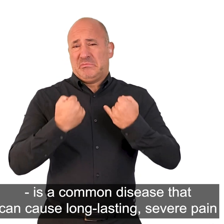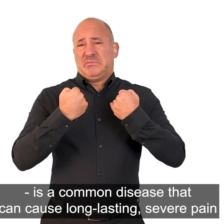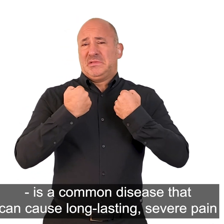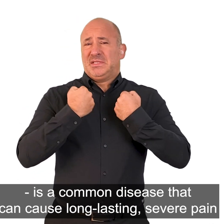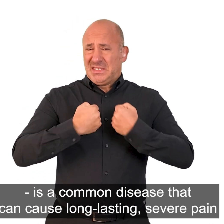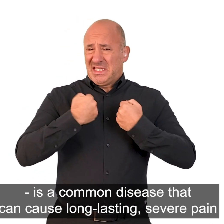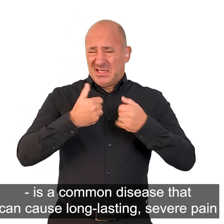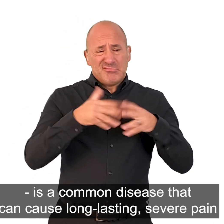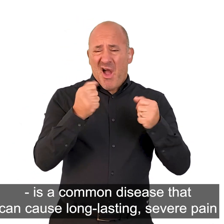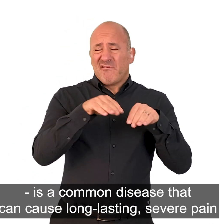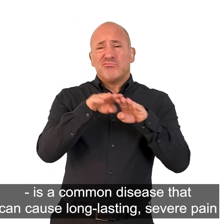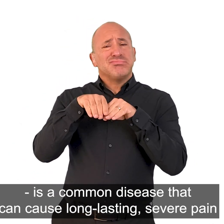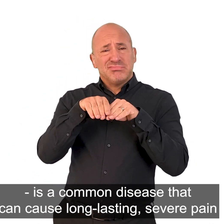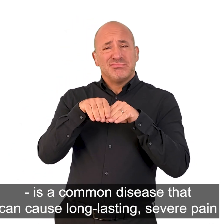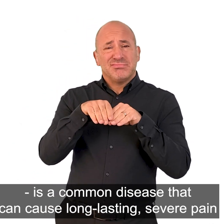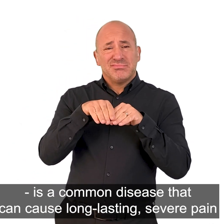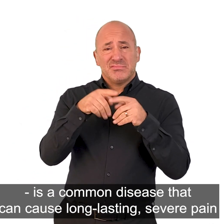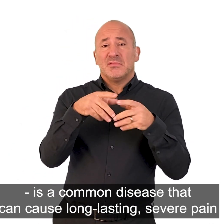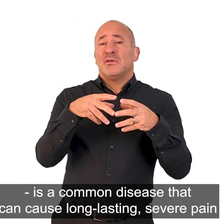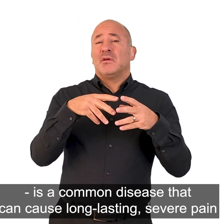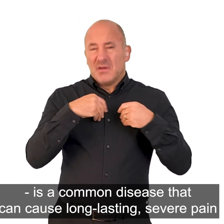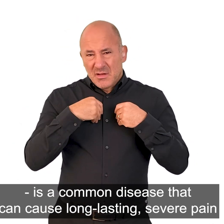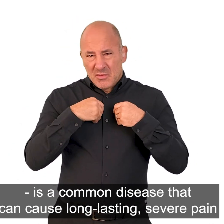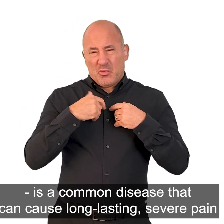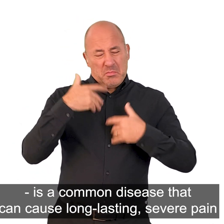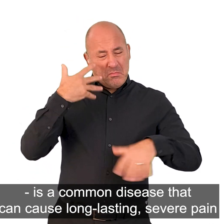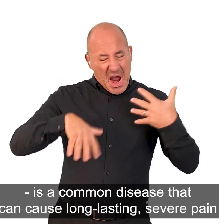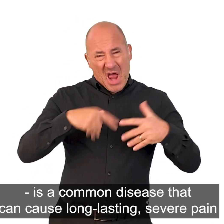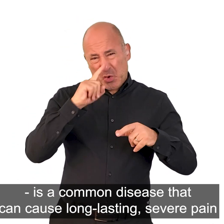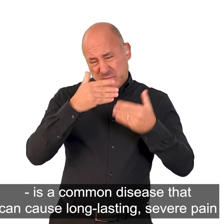is a common disease that can cause long-lasting severe pain.